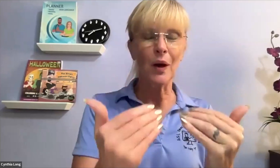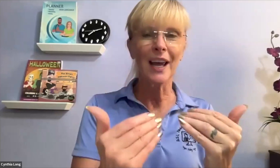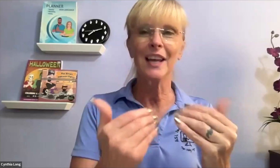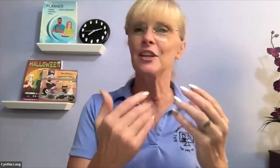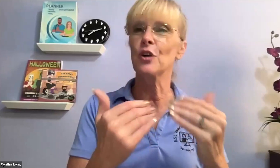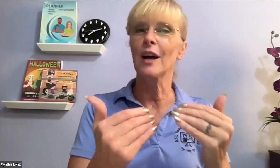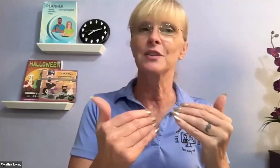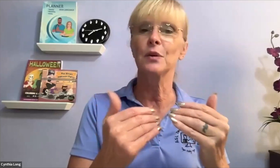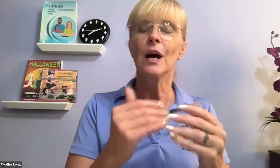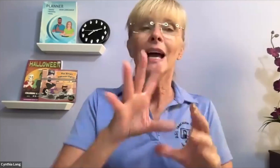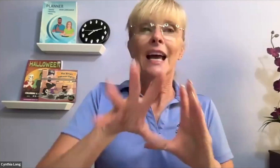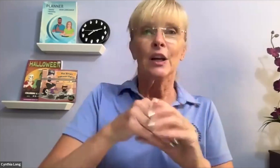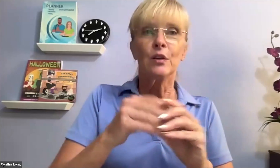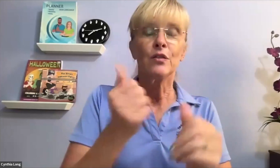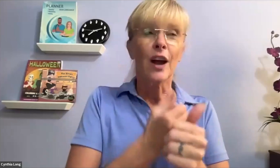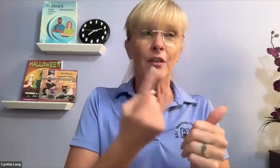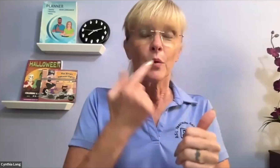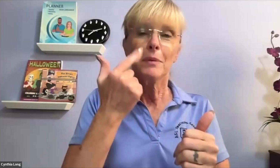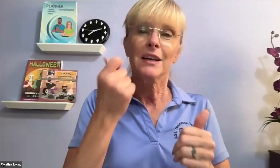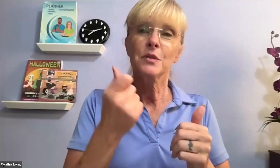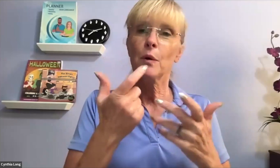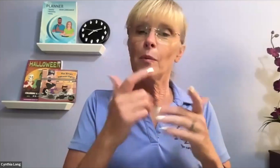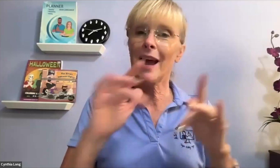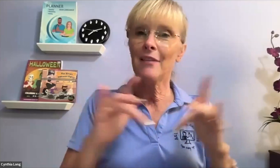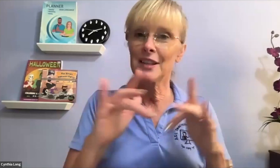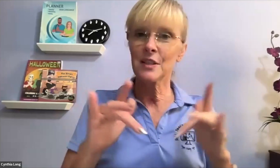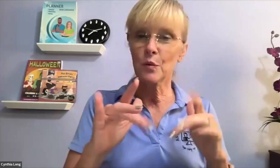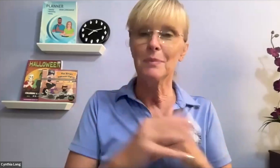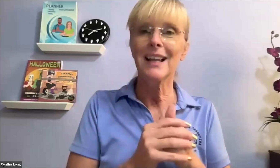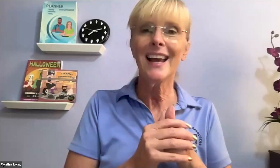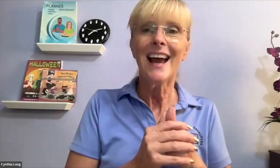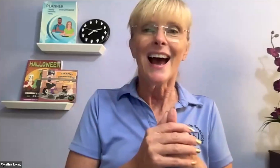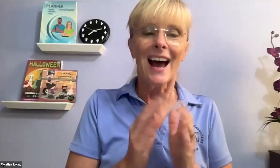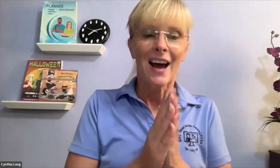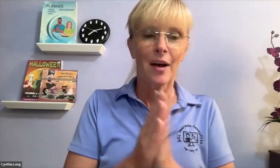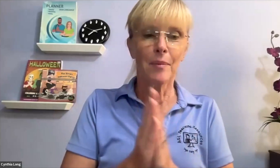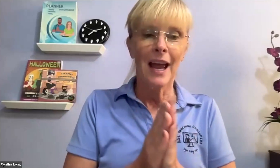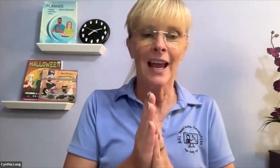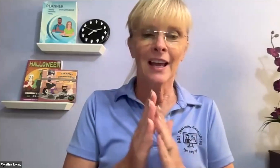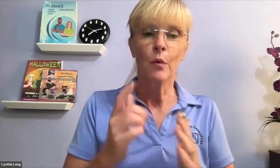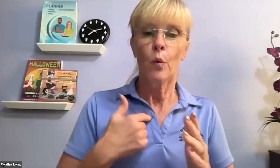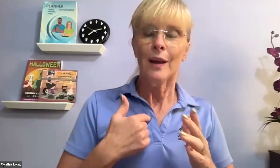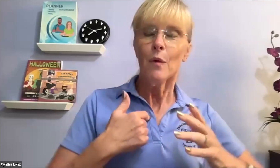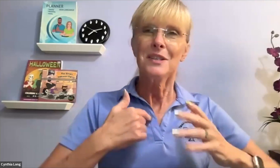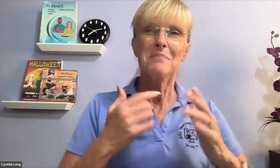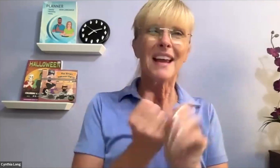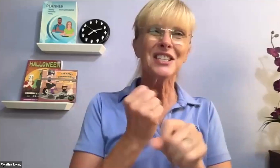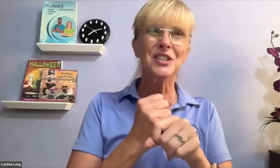go ahead and try to include for everyone because we will be having this a replay. And we want to make